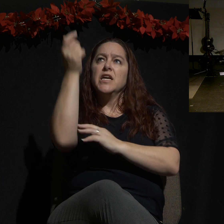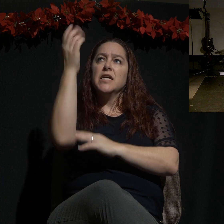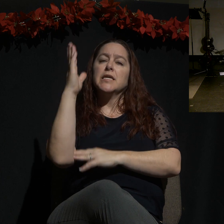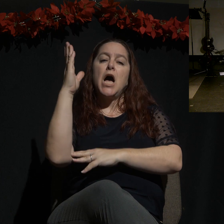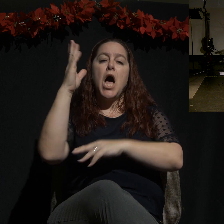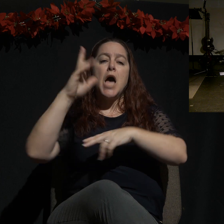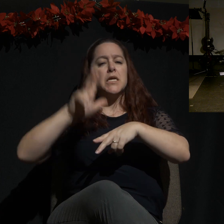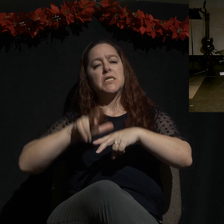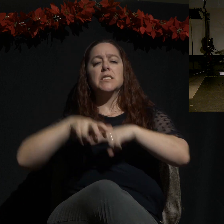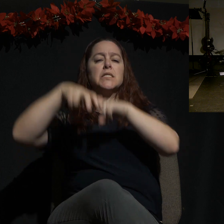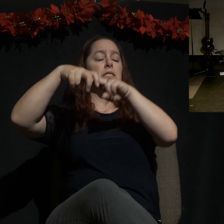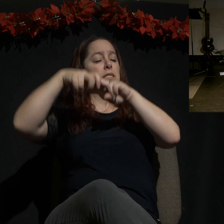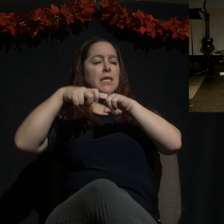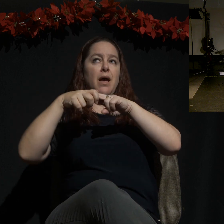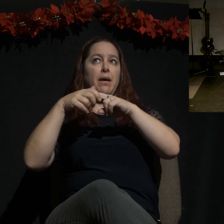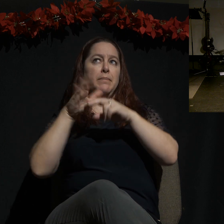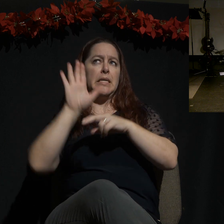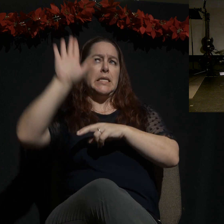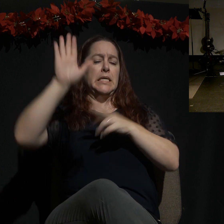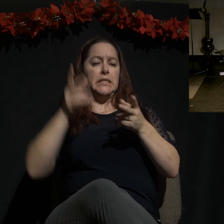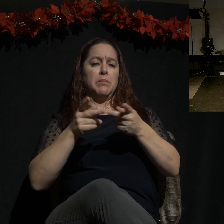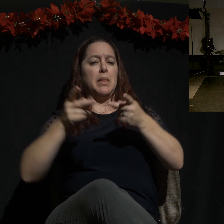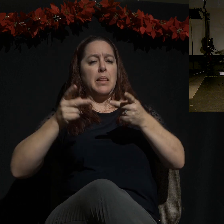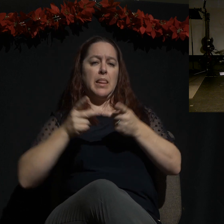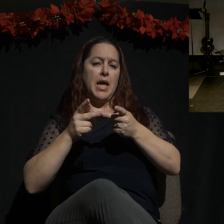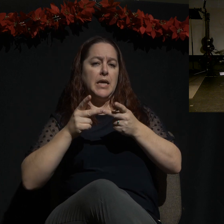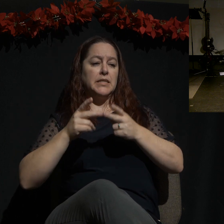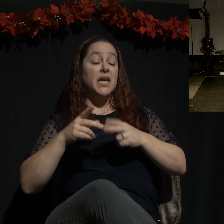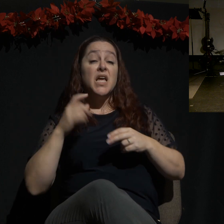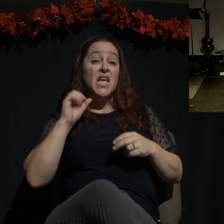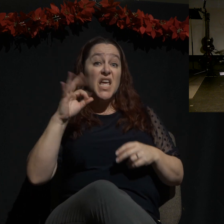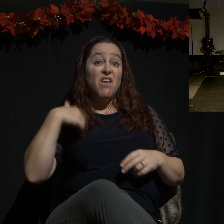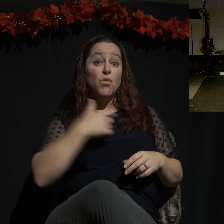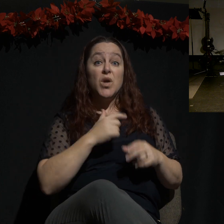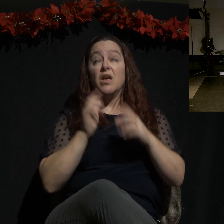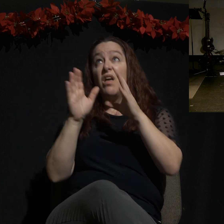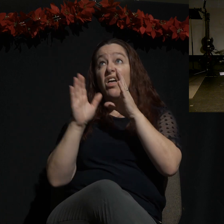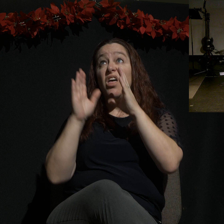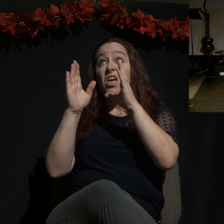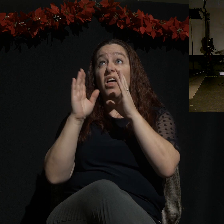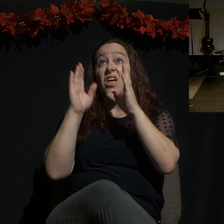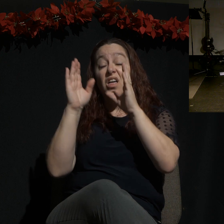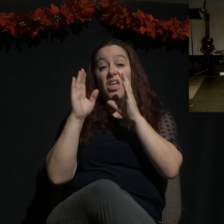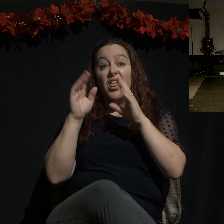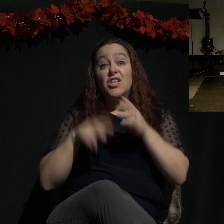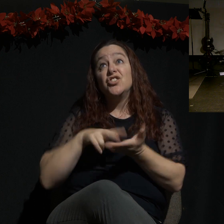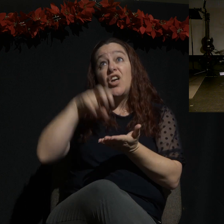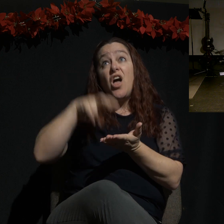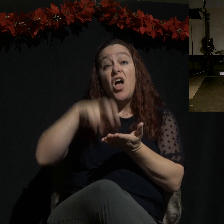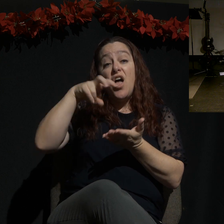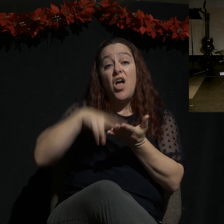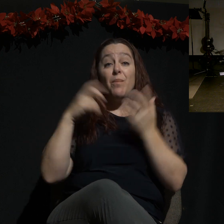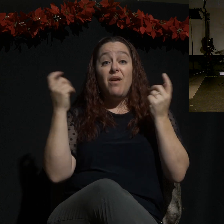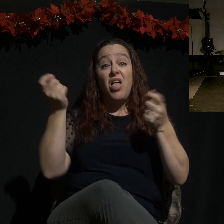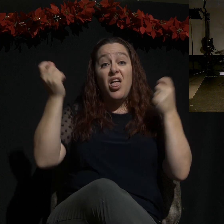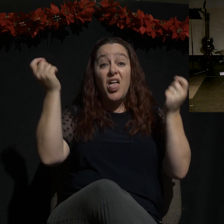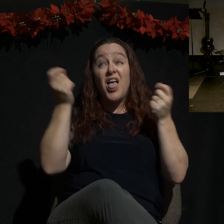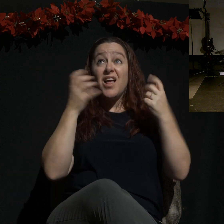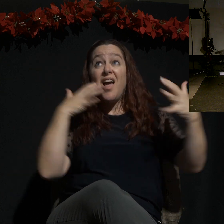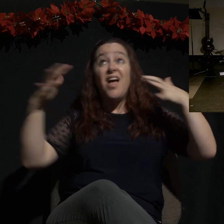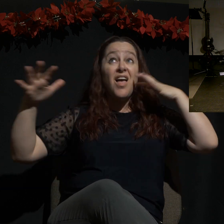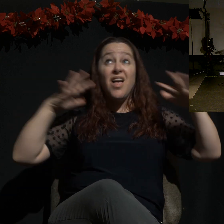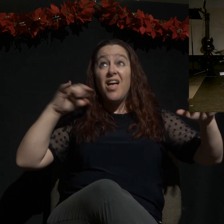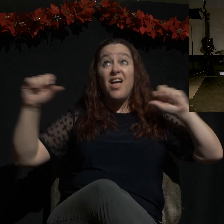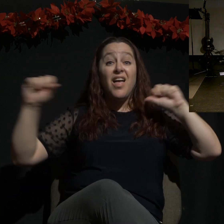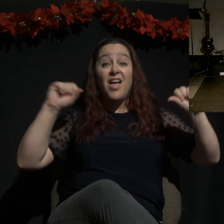up in wherever he's at, and like if we get enough attention, if we jump up and down and yell loud enough,